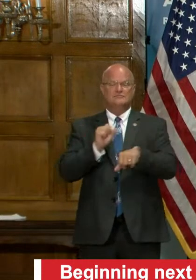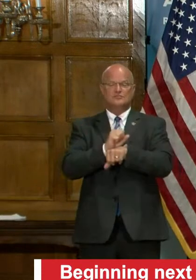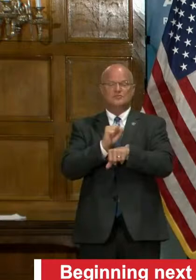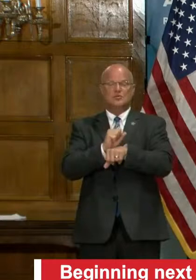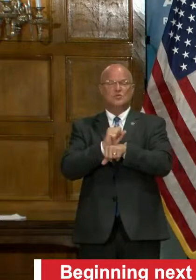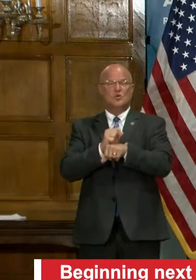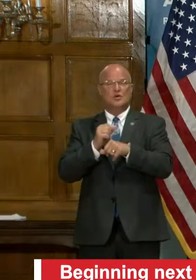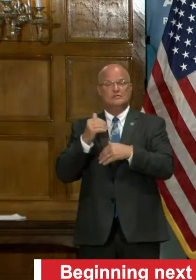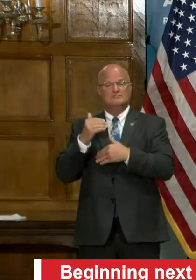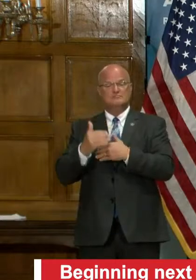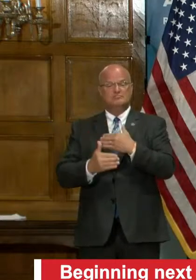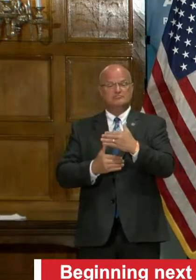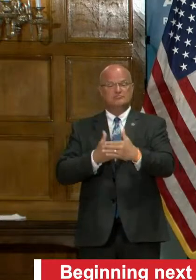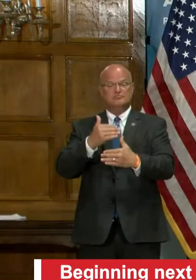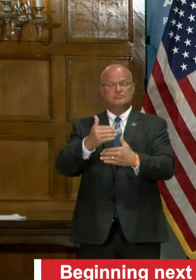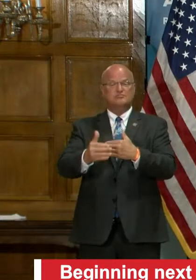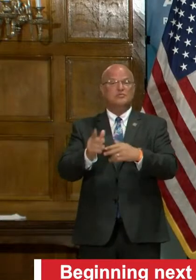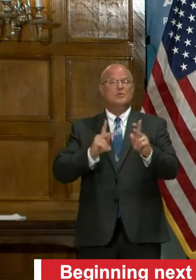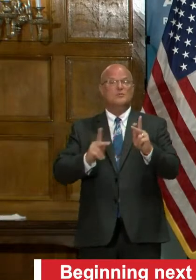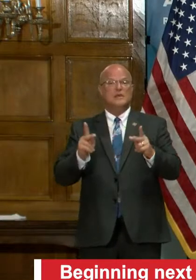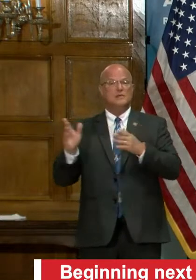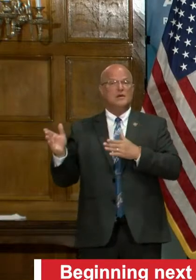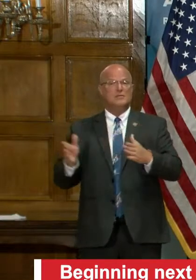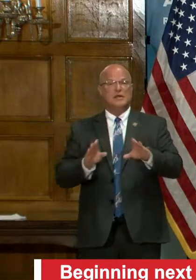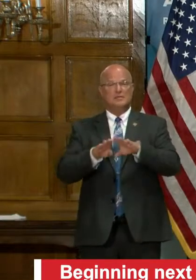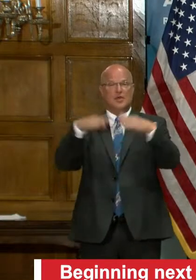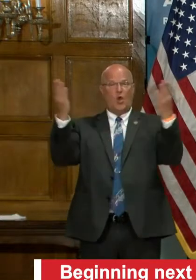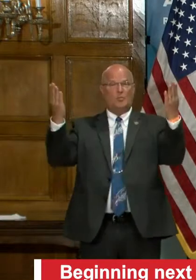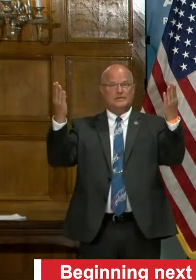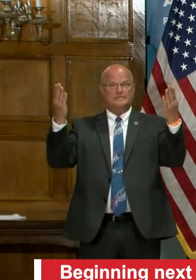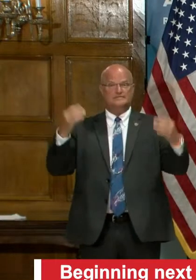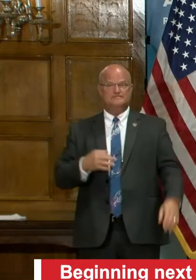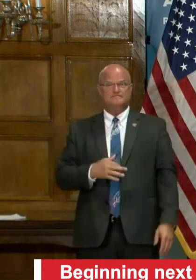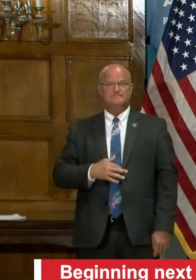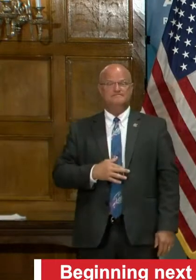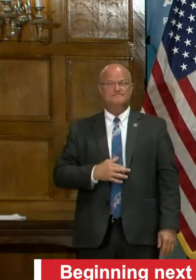in progress with everyone planning on being open.